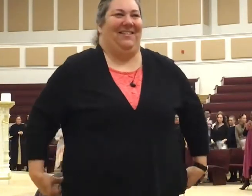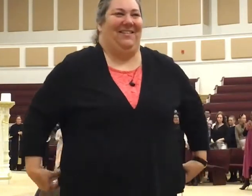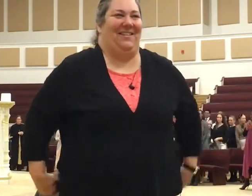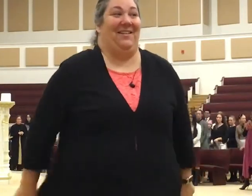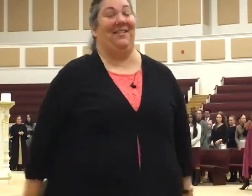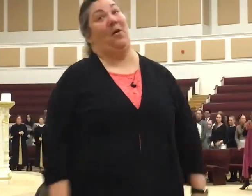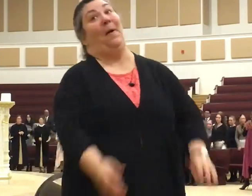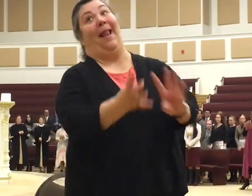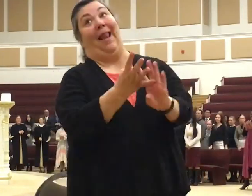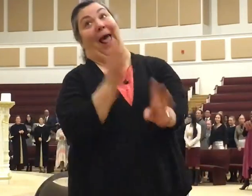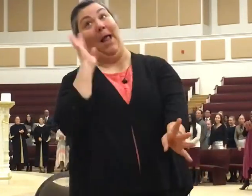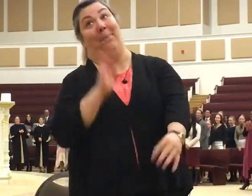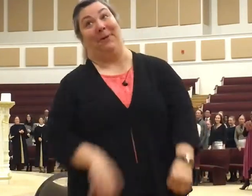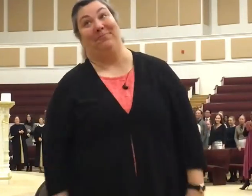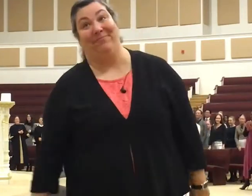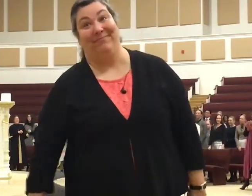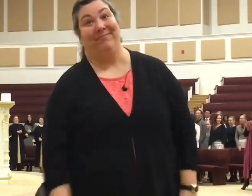get in line.